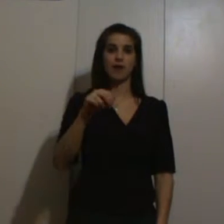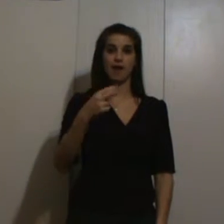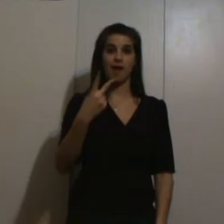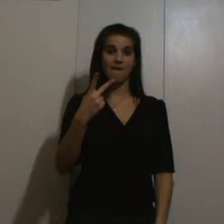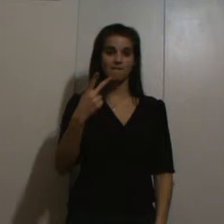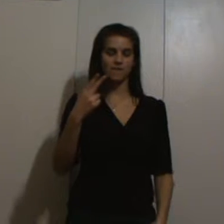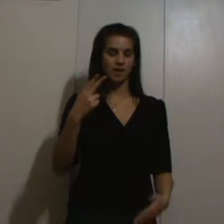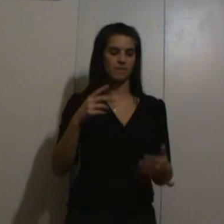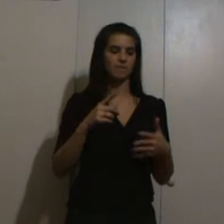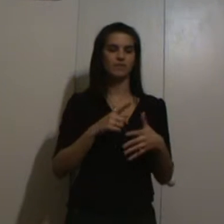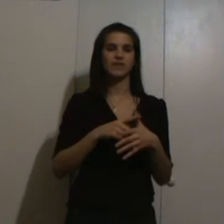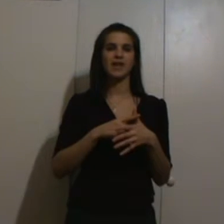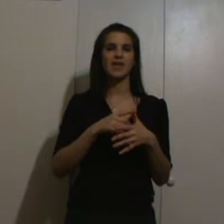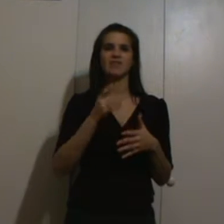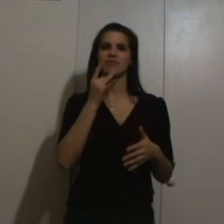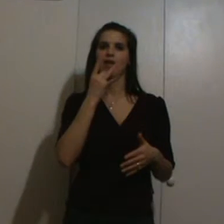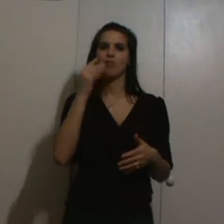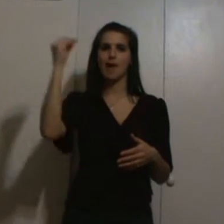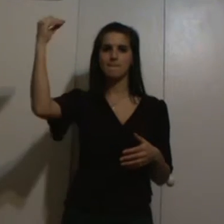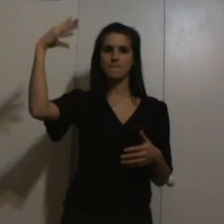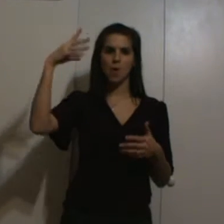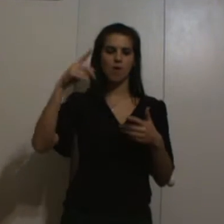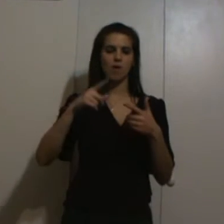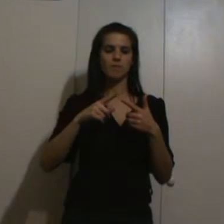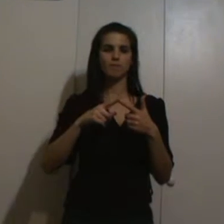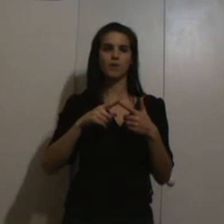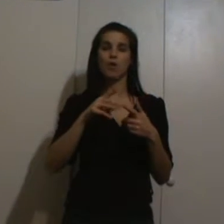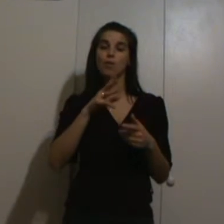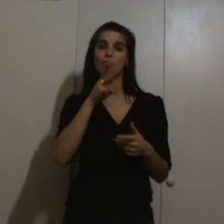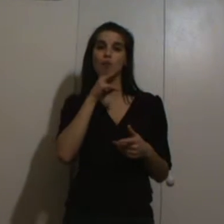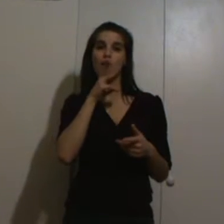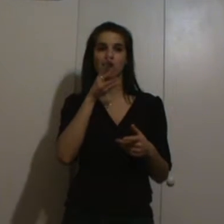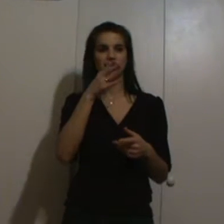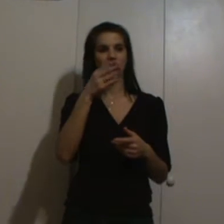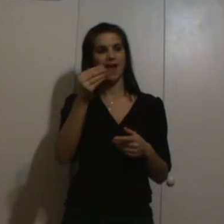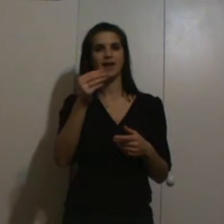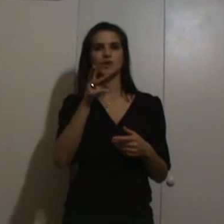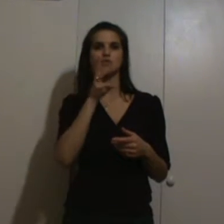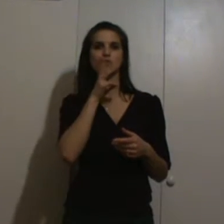water and sewage for cities, public transportation,